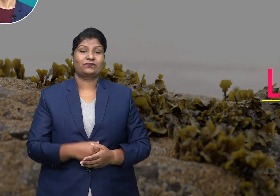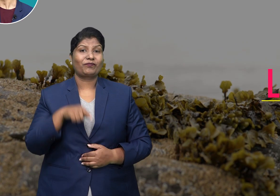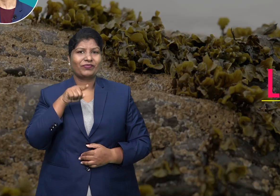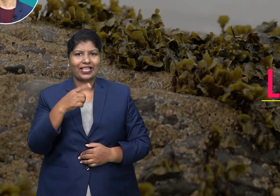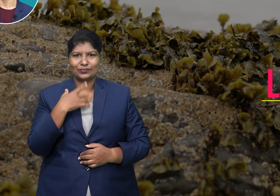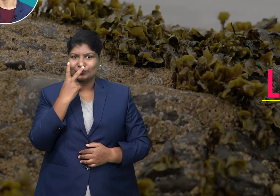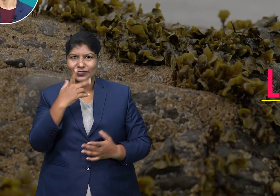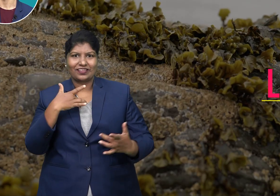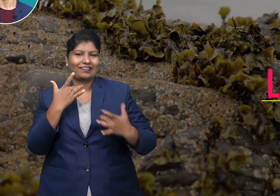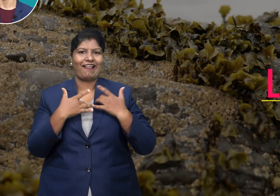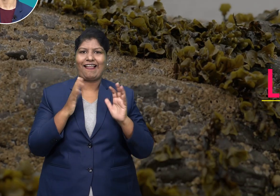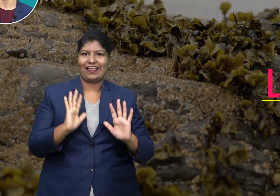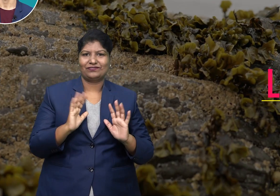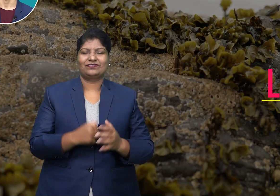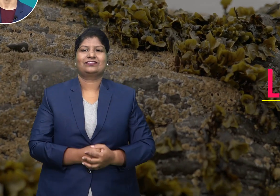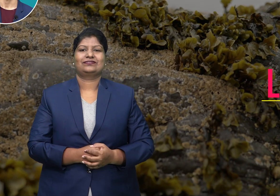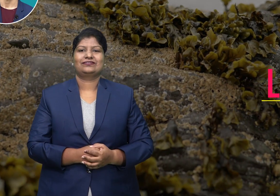It's very interesting.